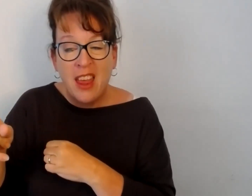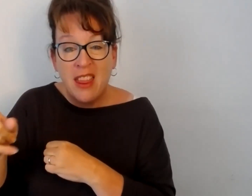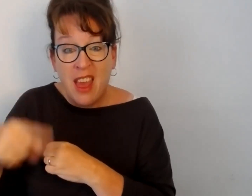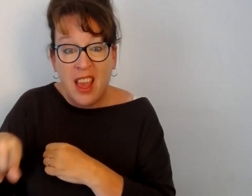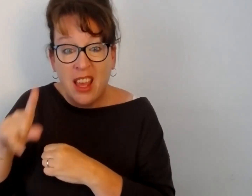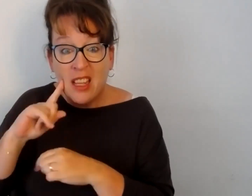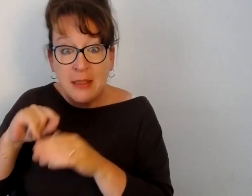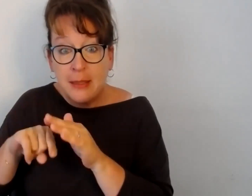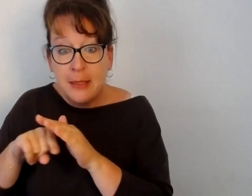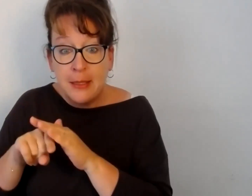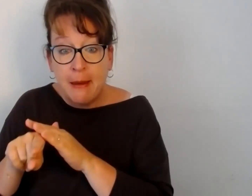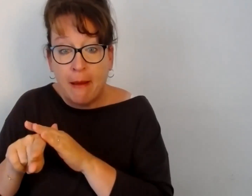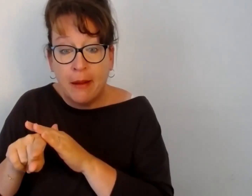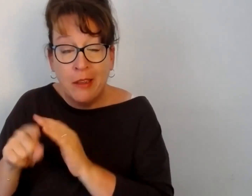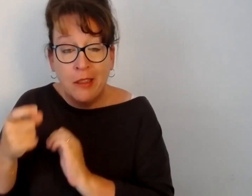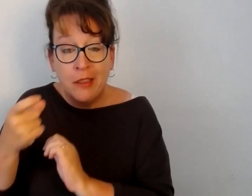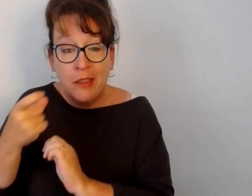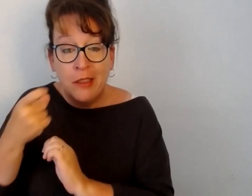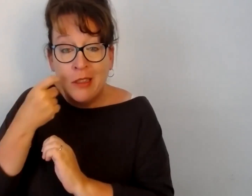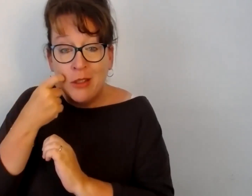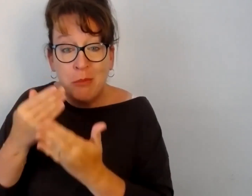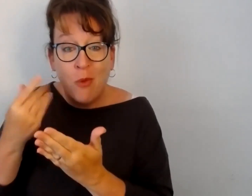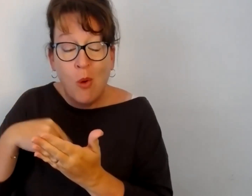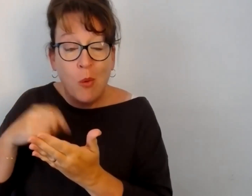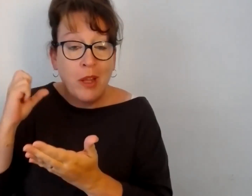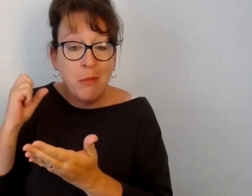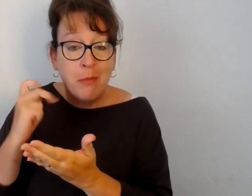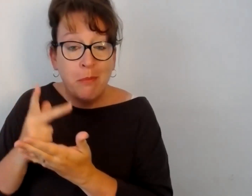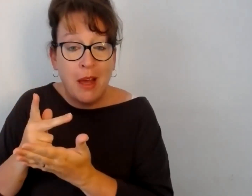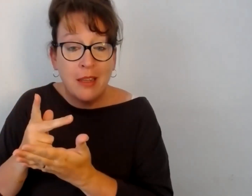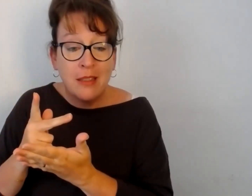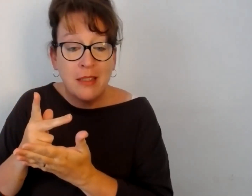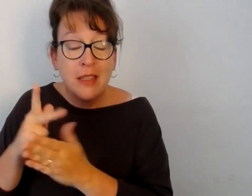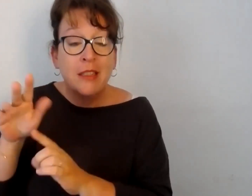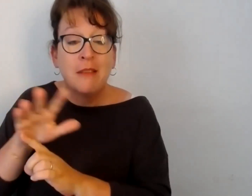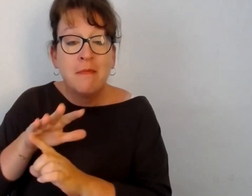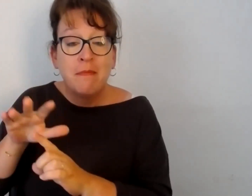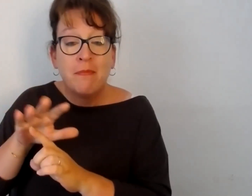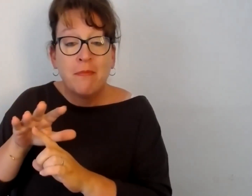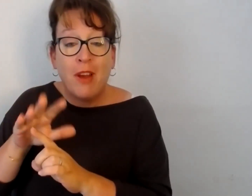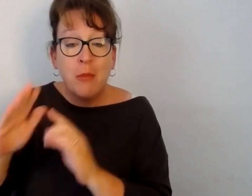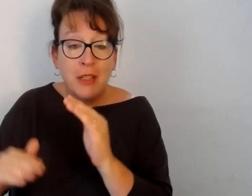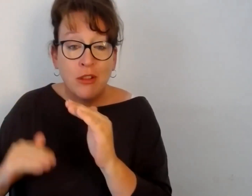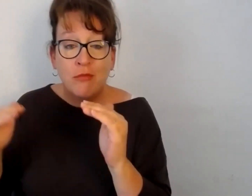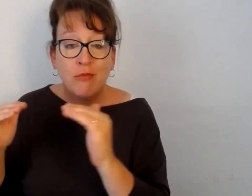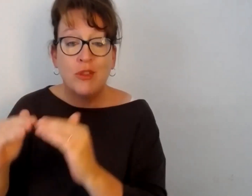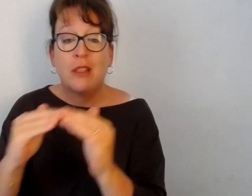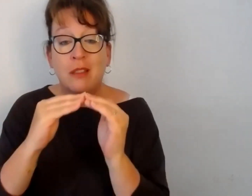in just before we passed the environmental justice